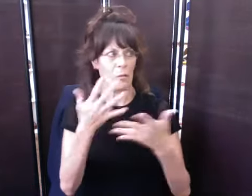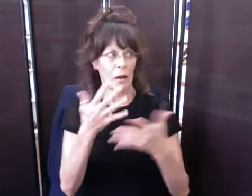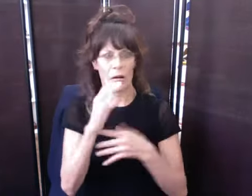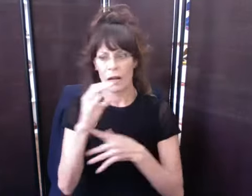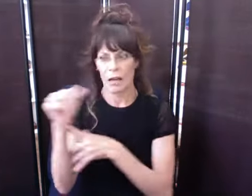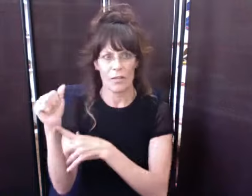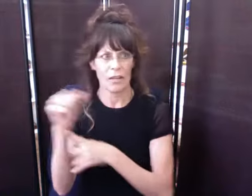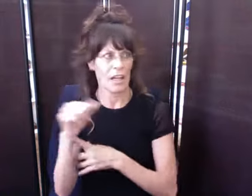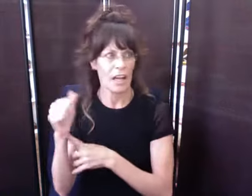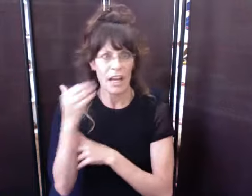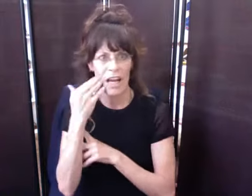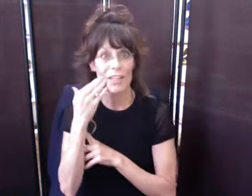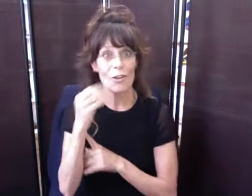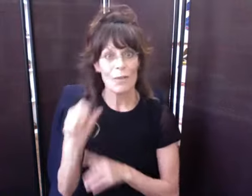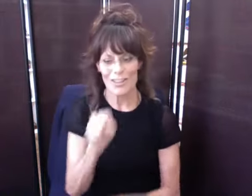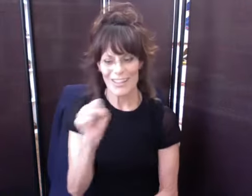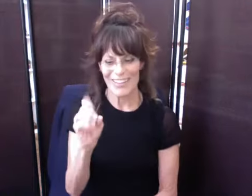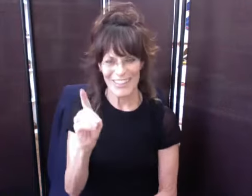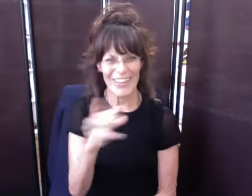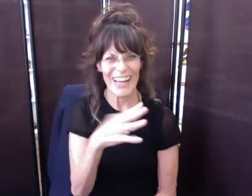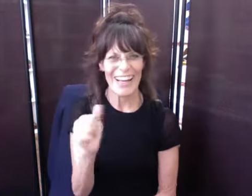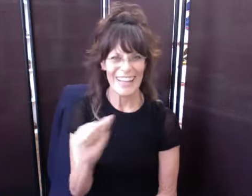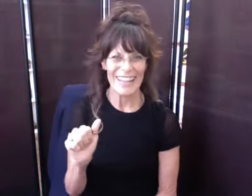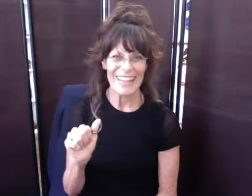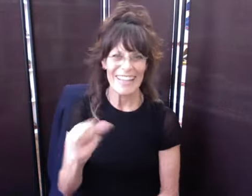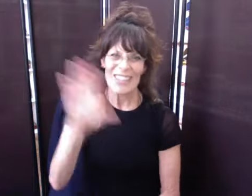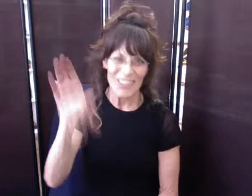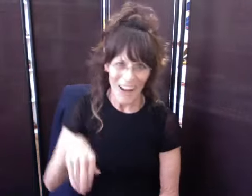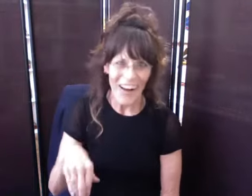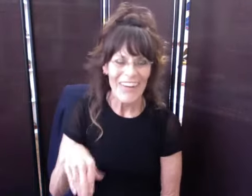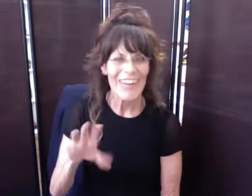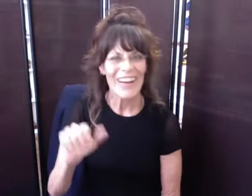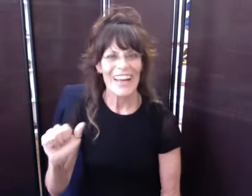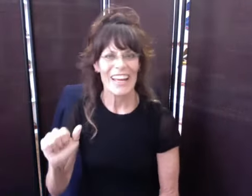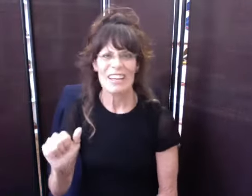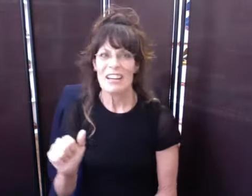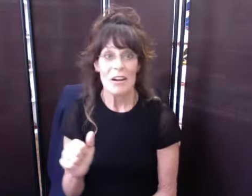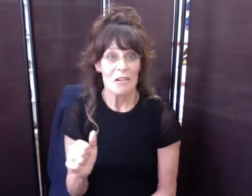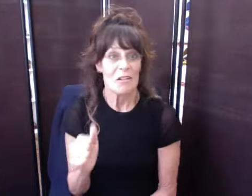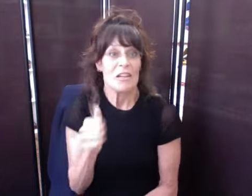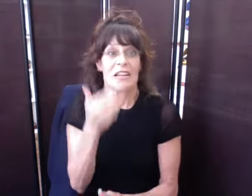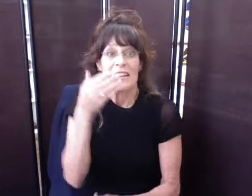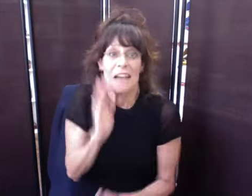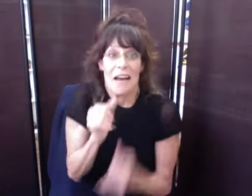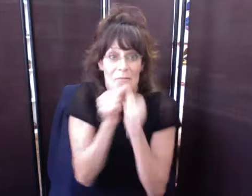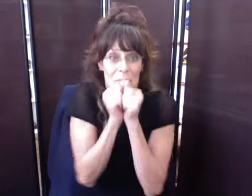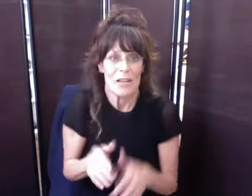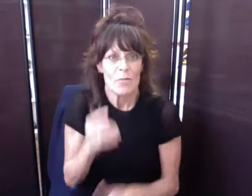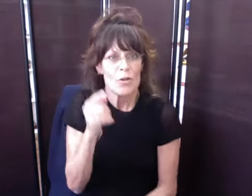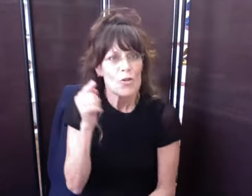about South Dakota and Chicago AA, right? And there's some folks, and they're well-intentioned, and God bless them. And you would almost think that they would sort of qualify for what I'm